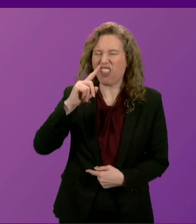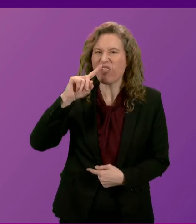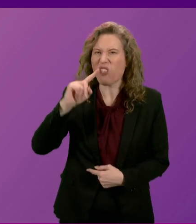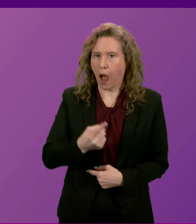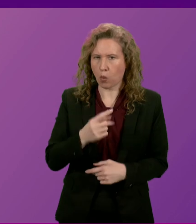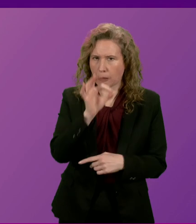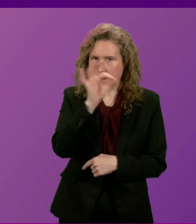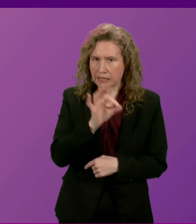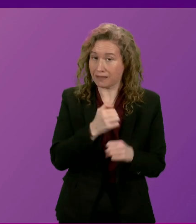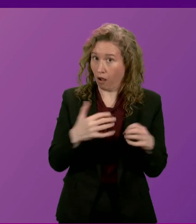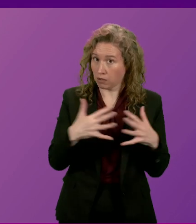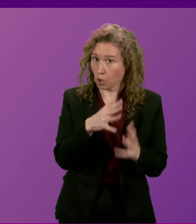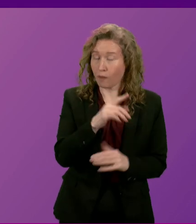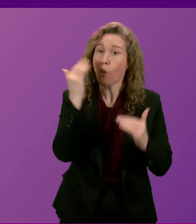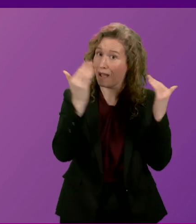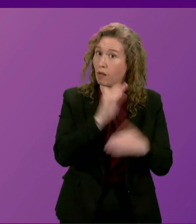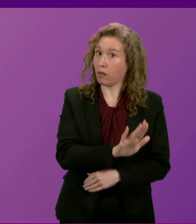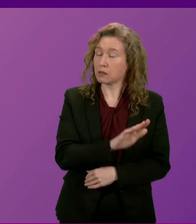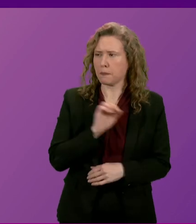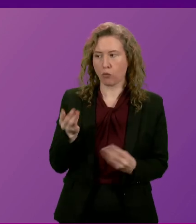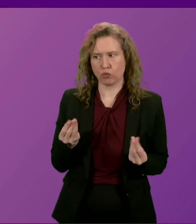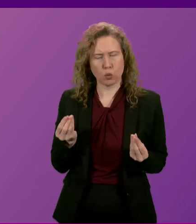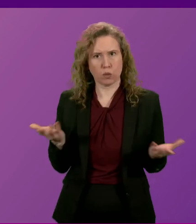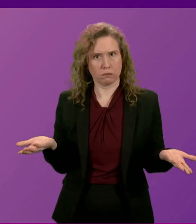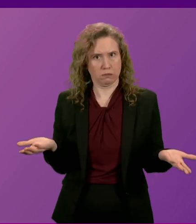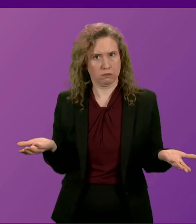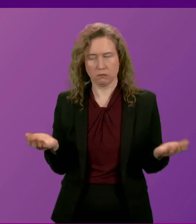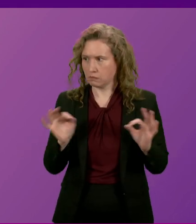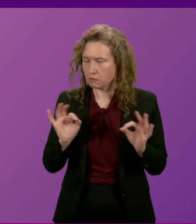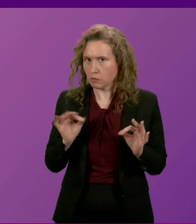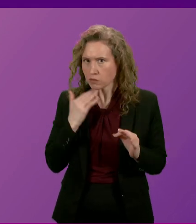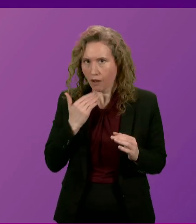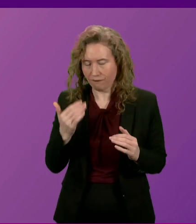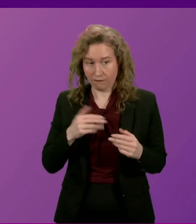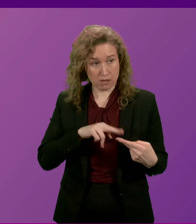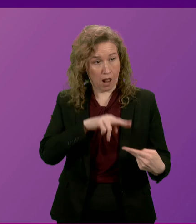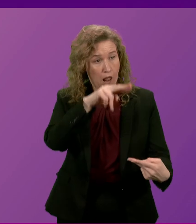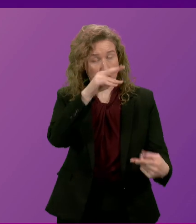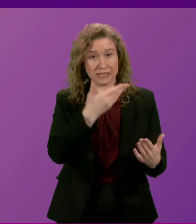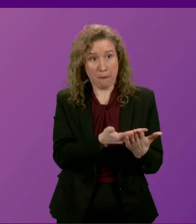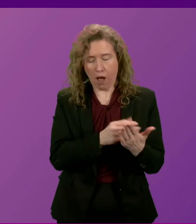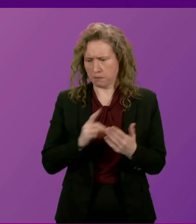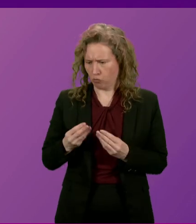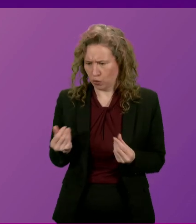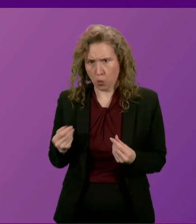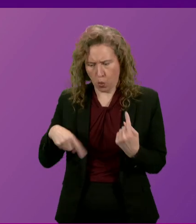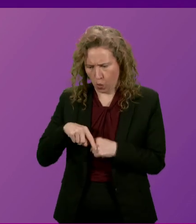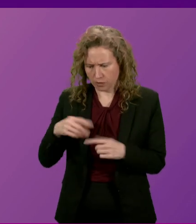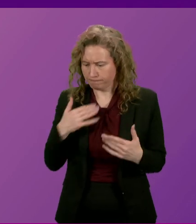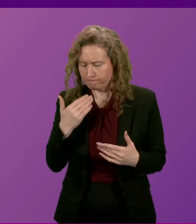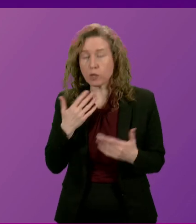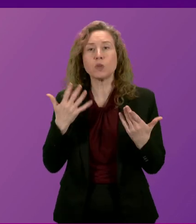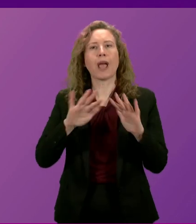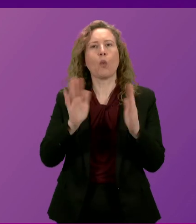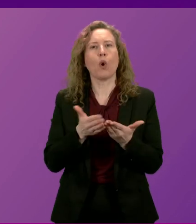in Glasgow among adults, but resources have simply not kept pace with demand. Today is World Mental Health Day, and we